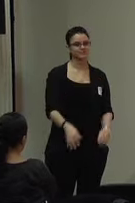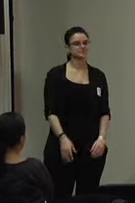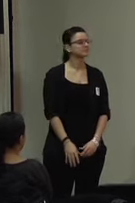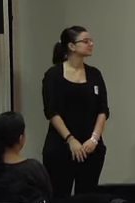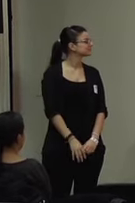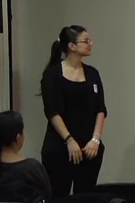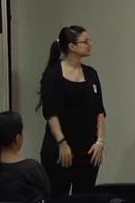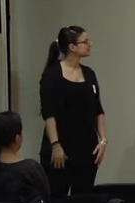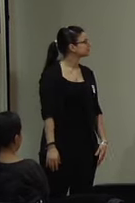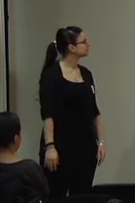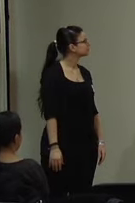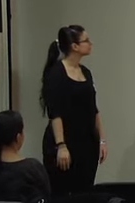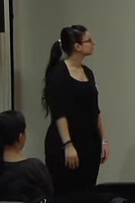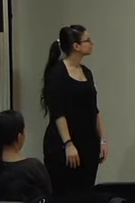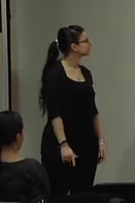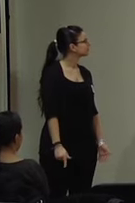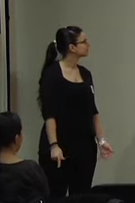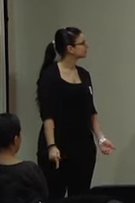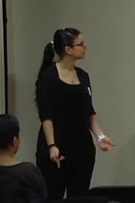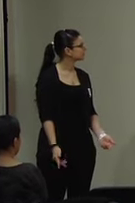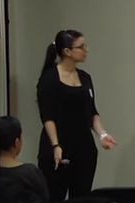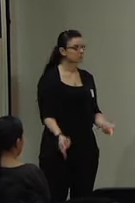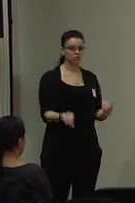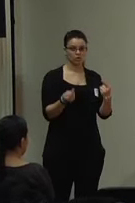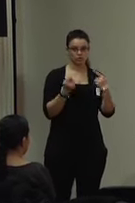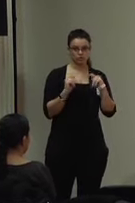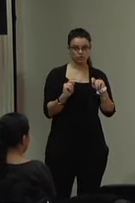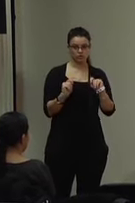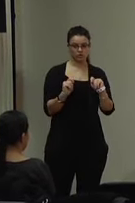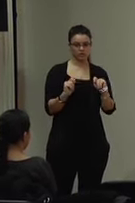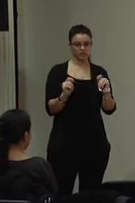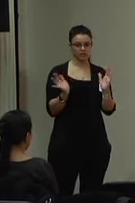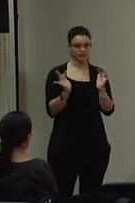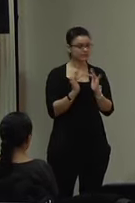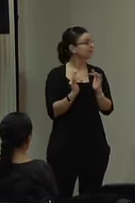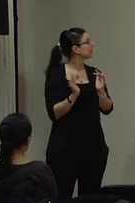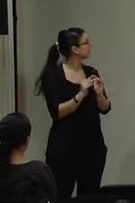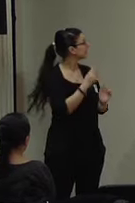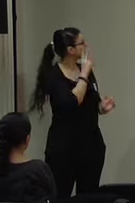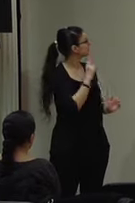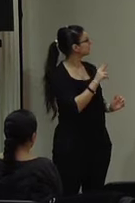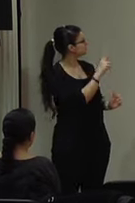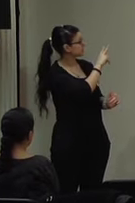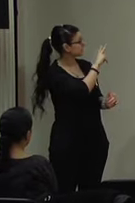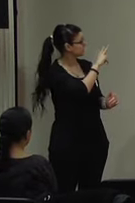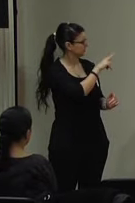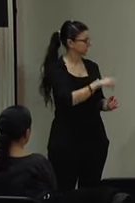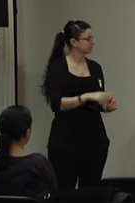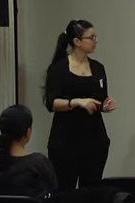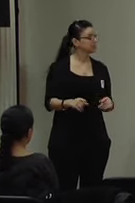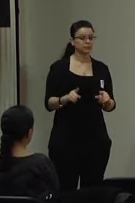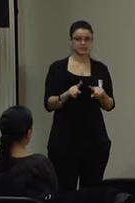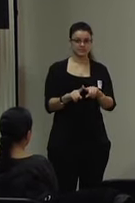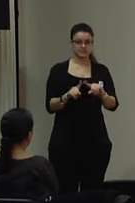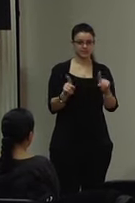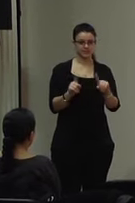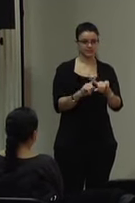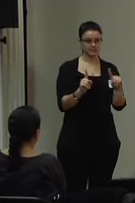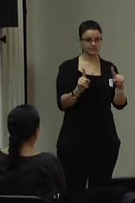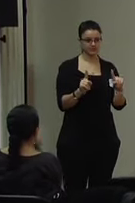But if you can check these sites, those are great options. And then there's also cuisines that tend to have a